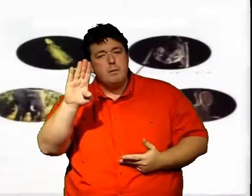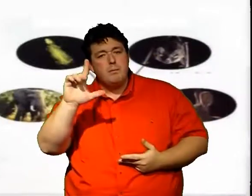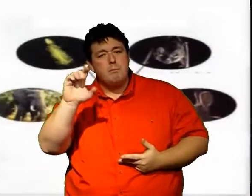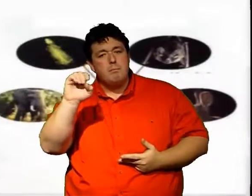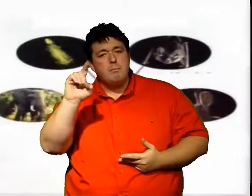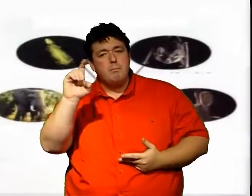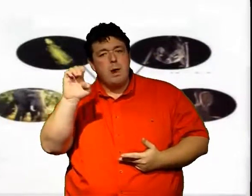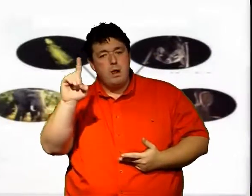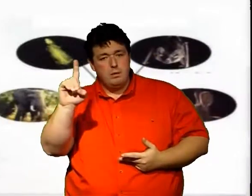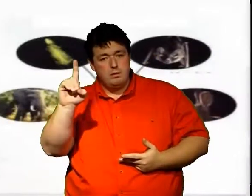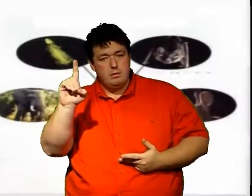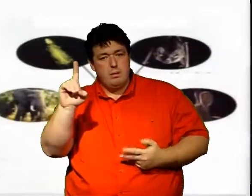That they're warm-blooded.